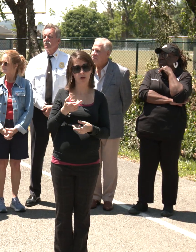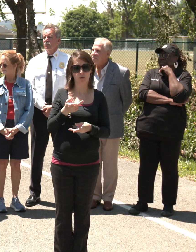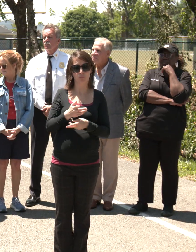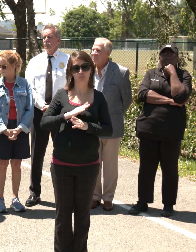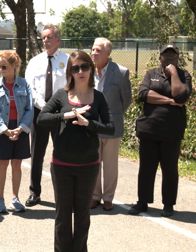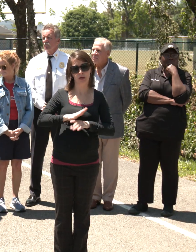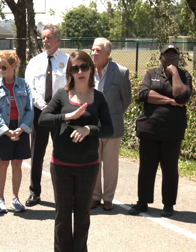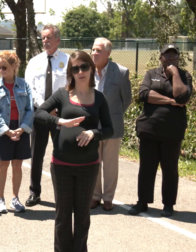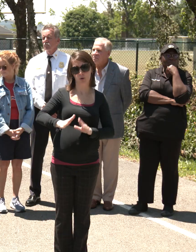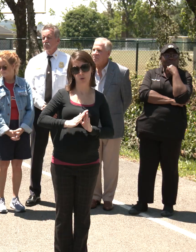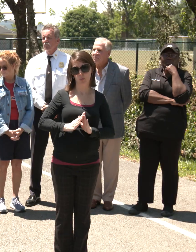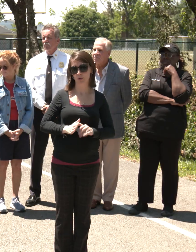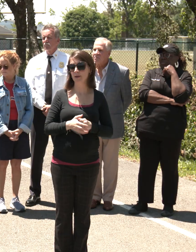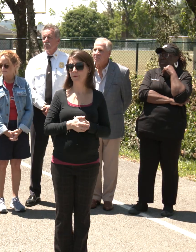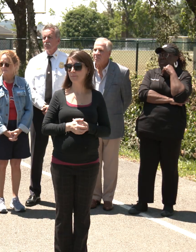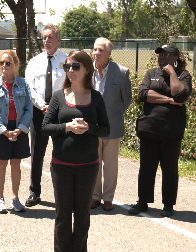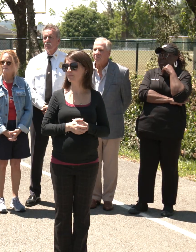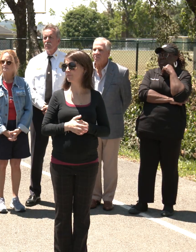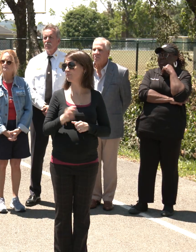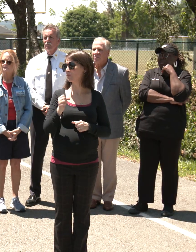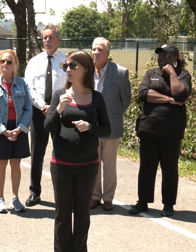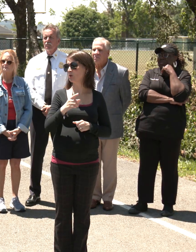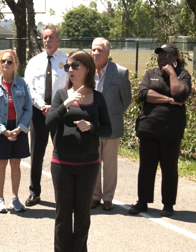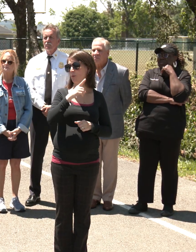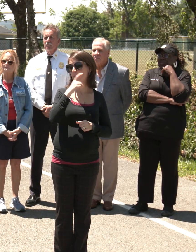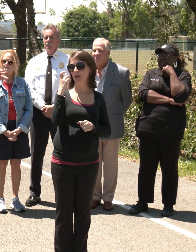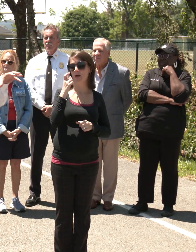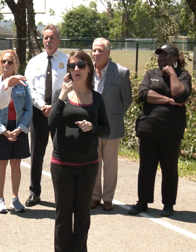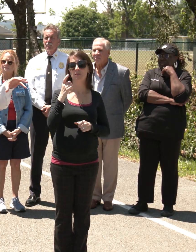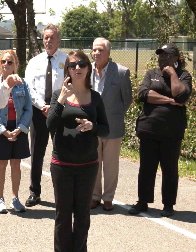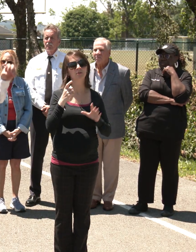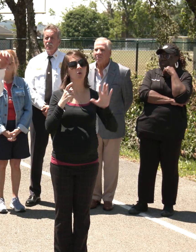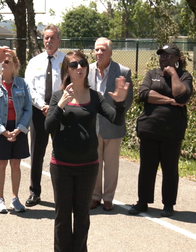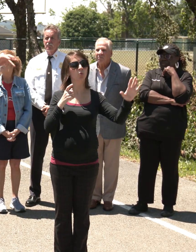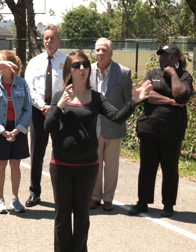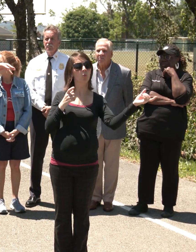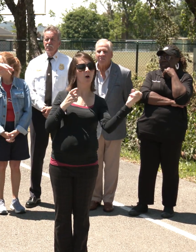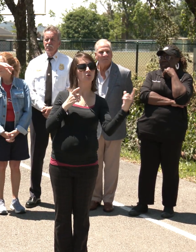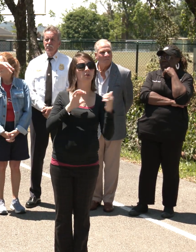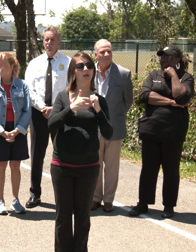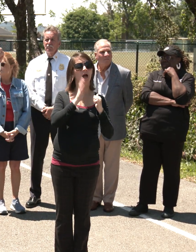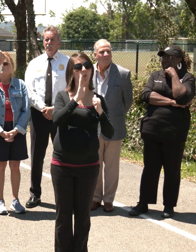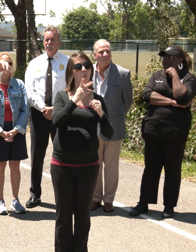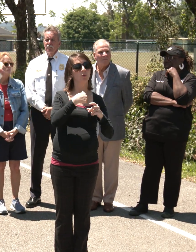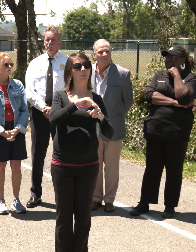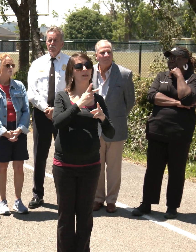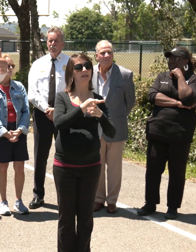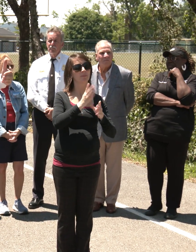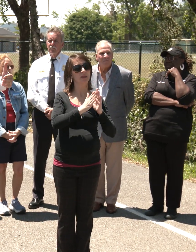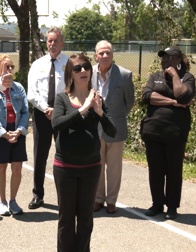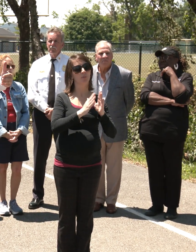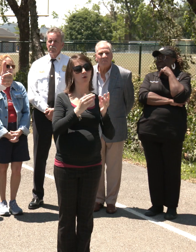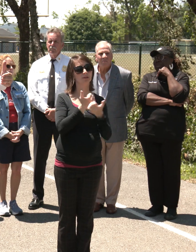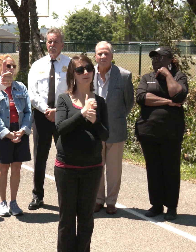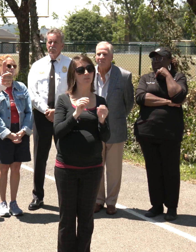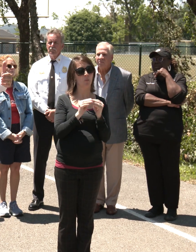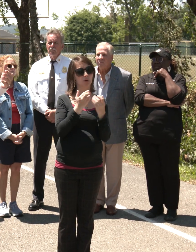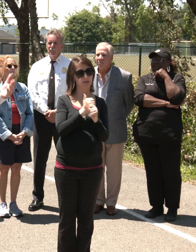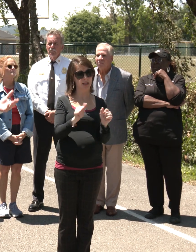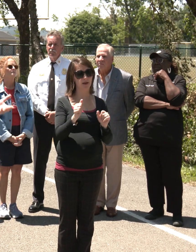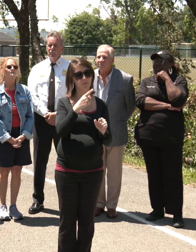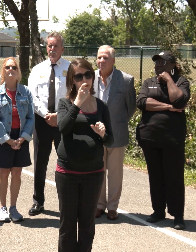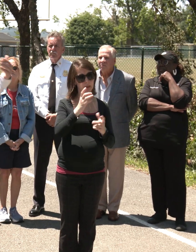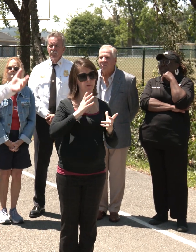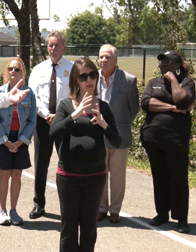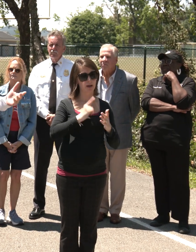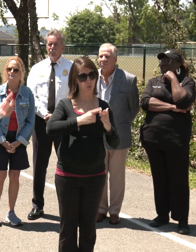community. So because of our the question is, how are we going to keep the neighborhood safer? We're coming to a holiday